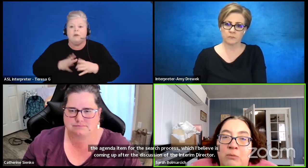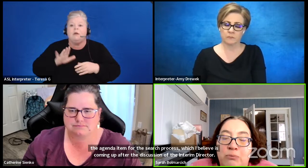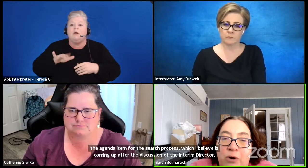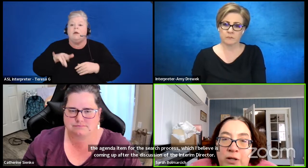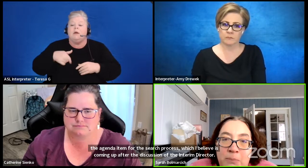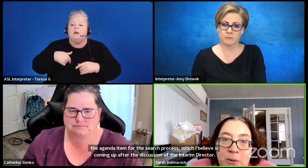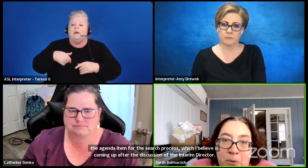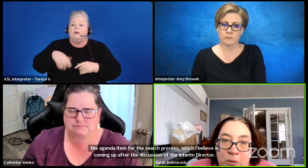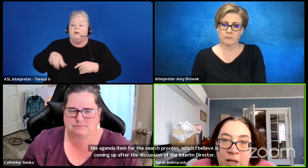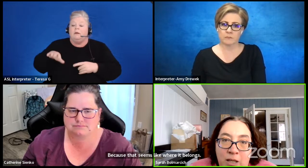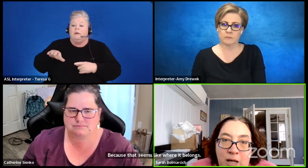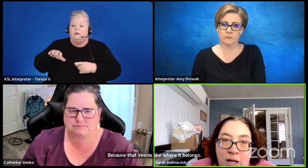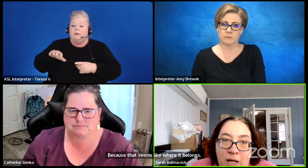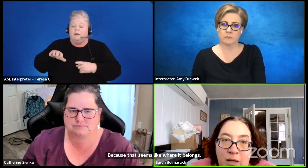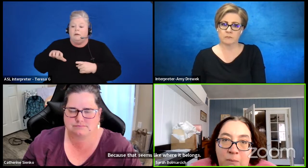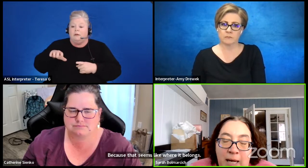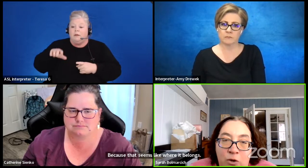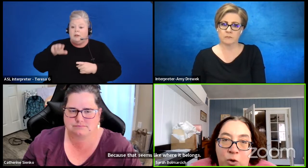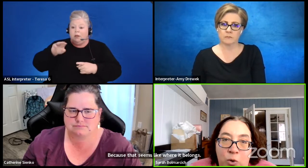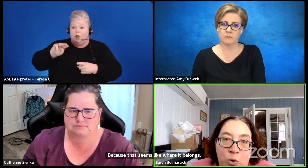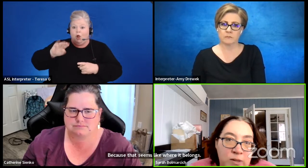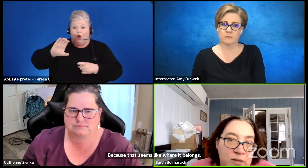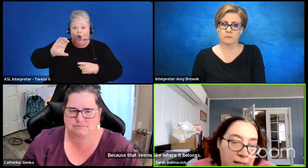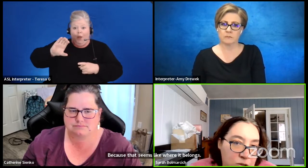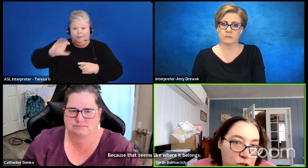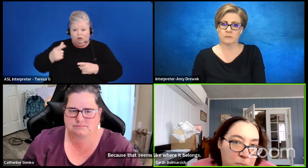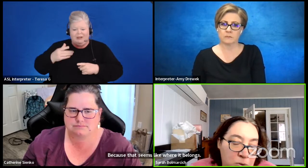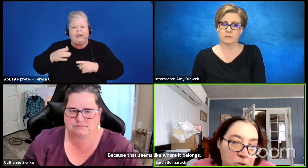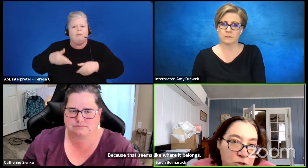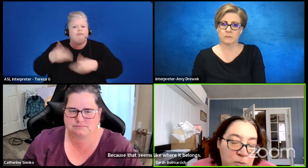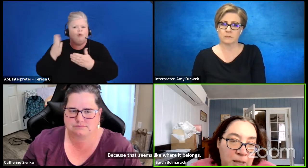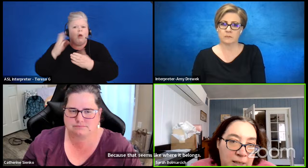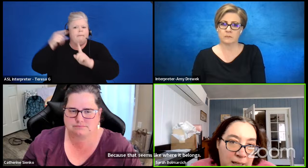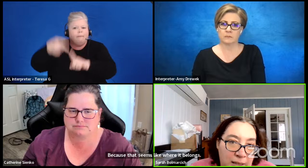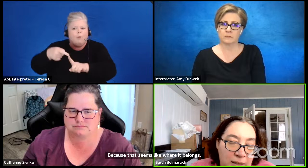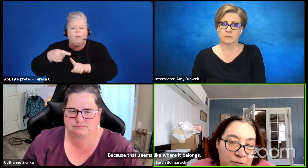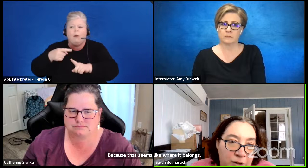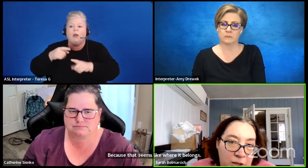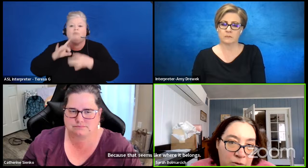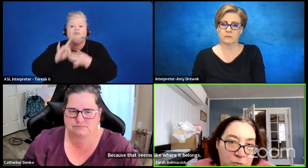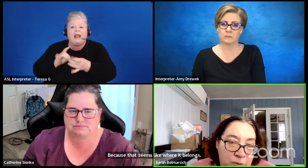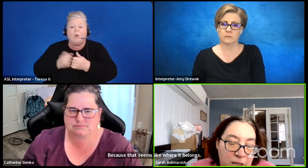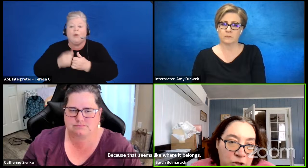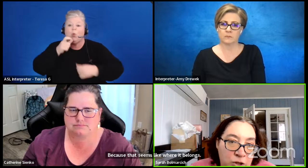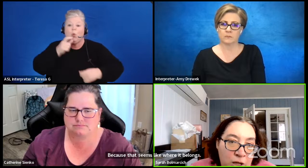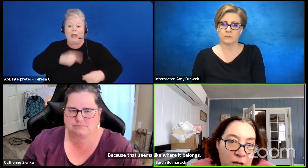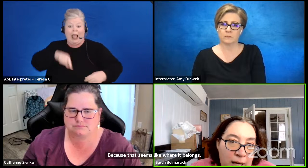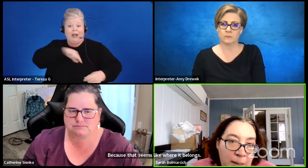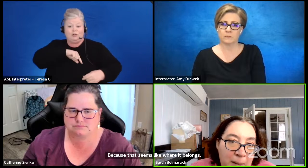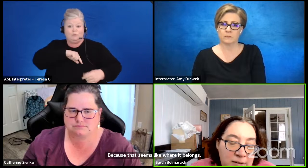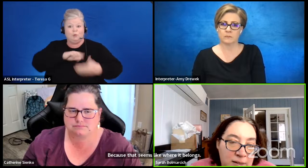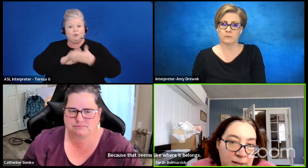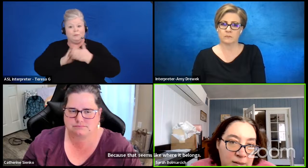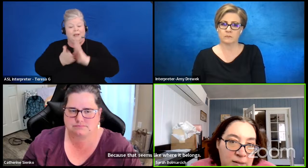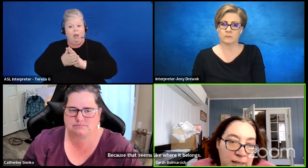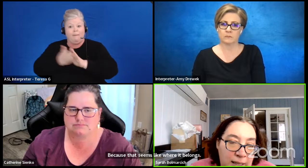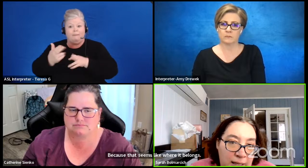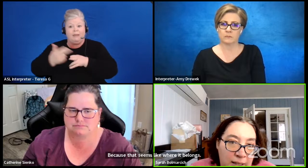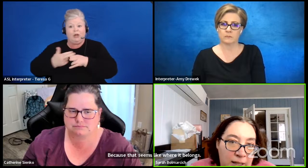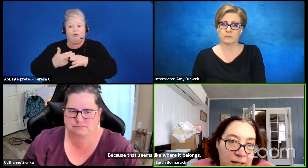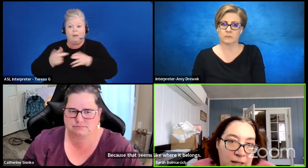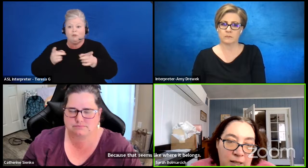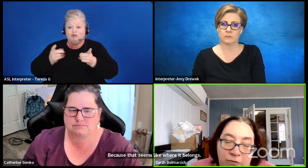Greensmith brought up the point about who is eligible to be a candidate for interim director. And my